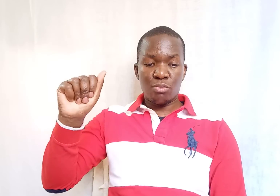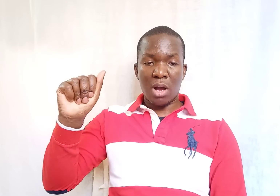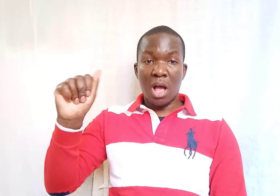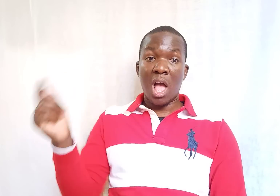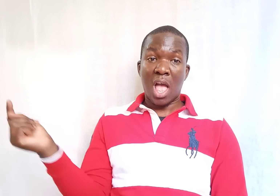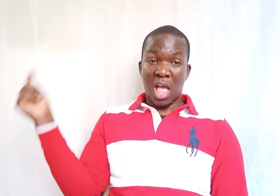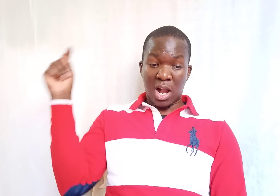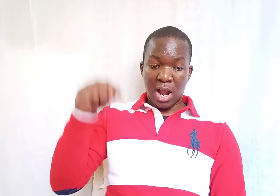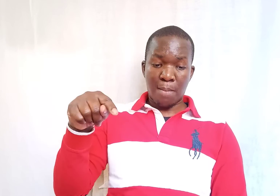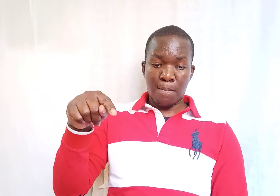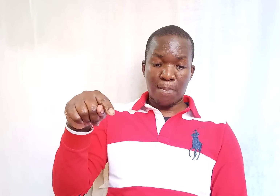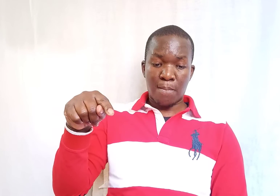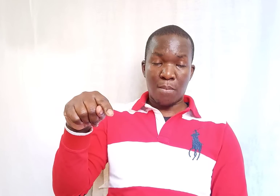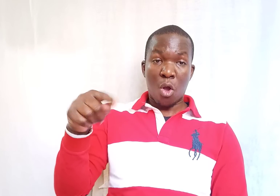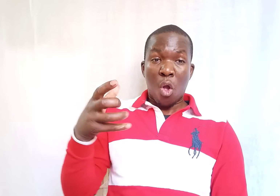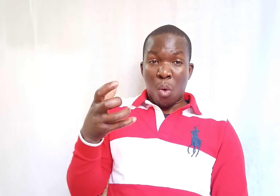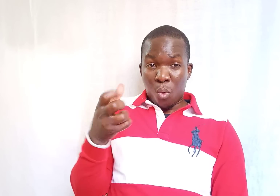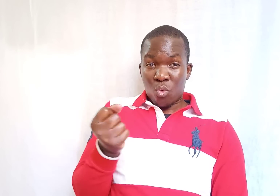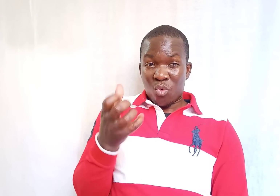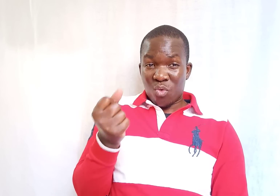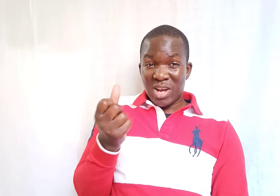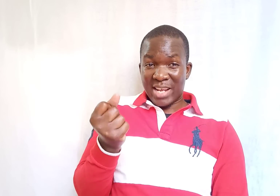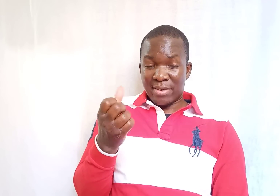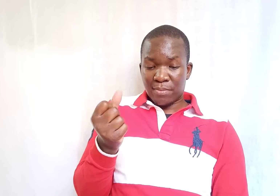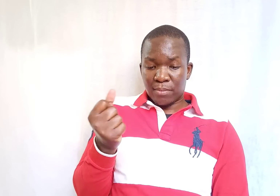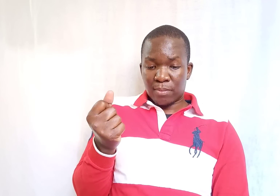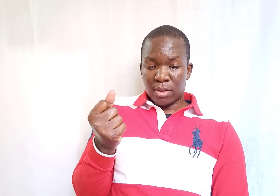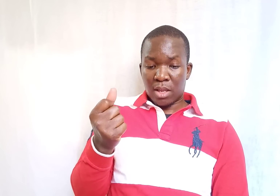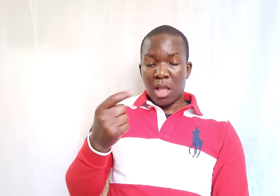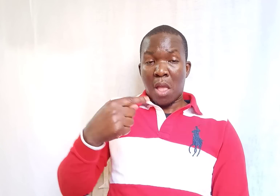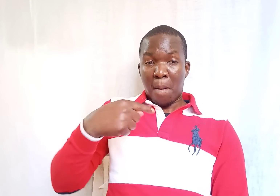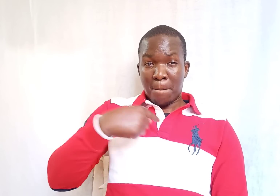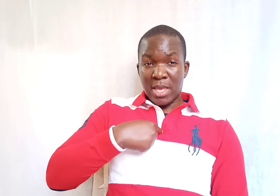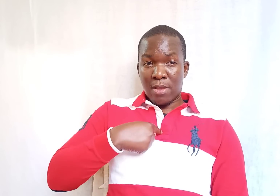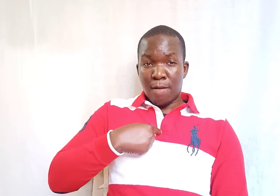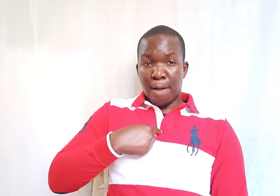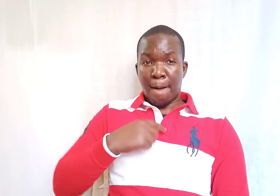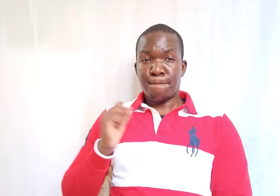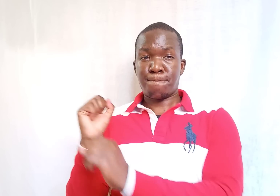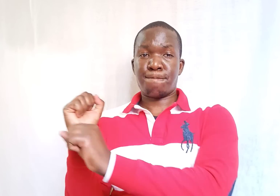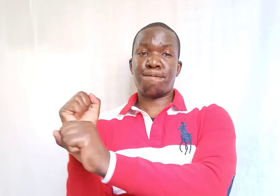Juma come, ugali me